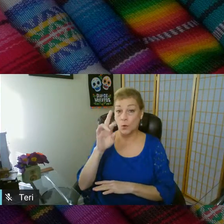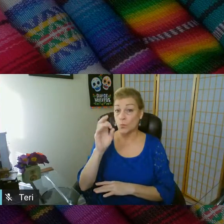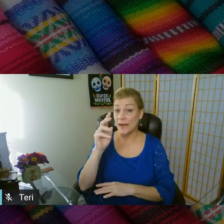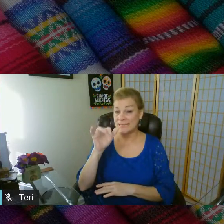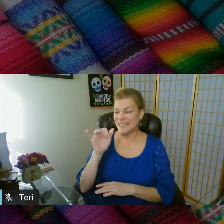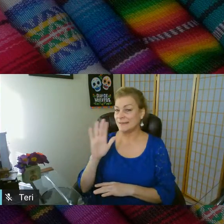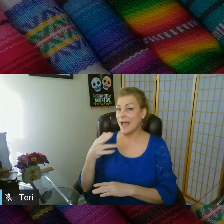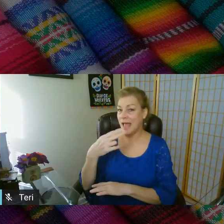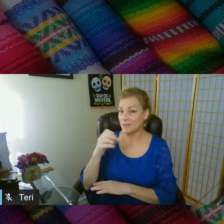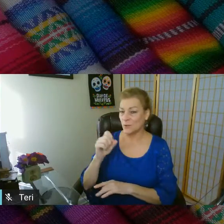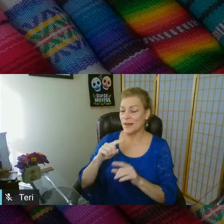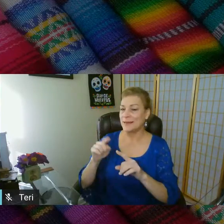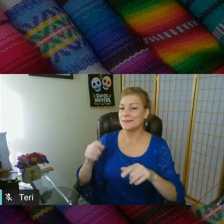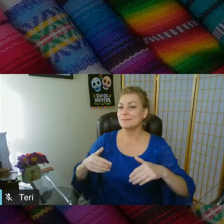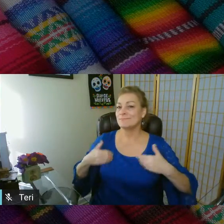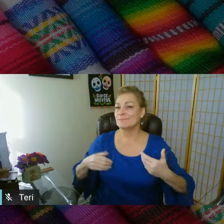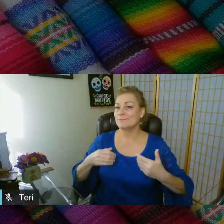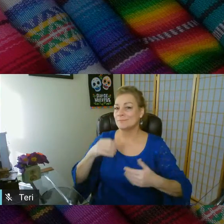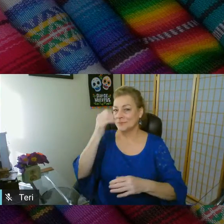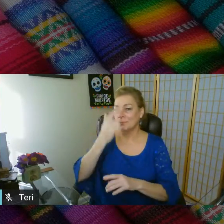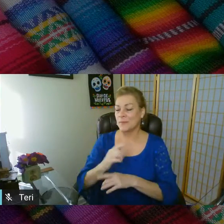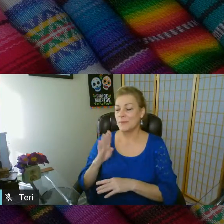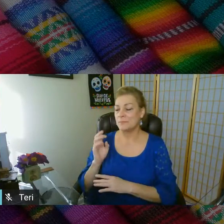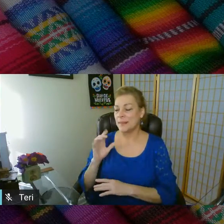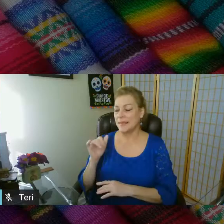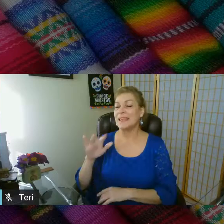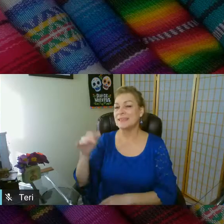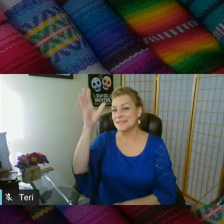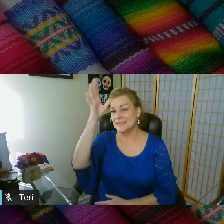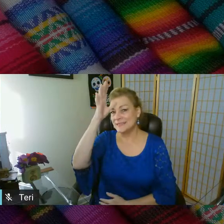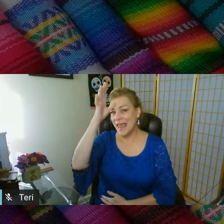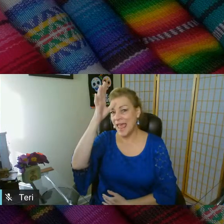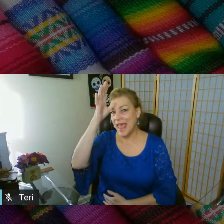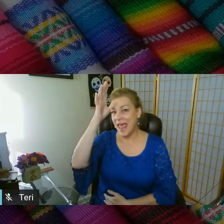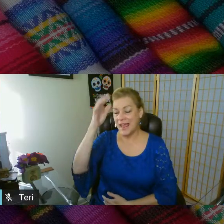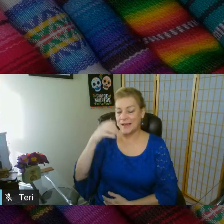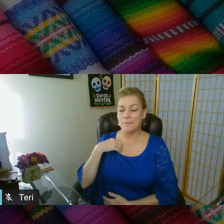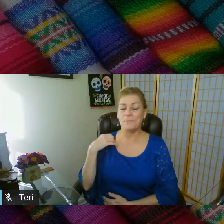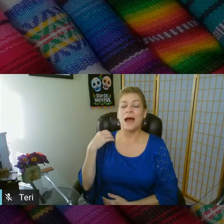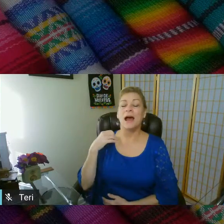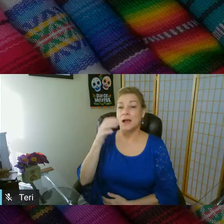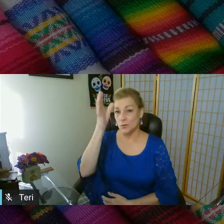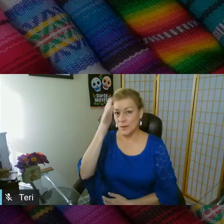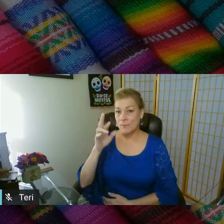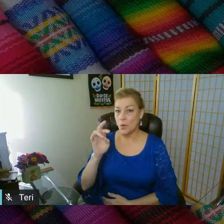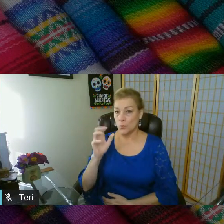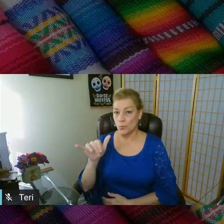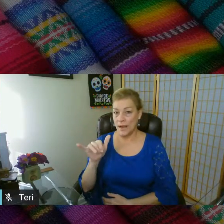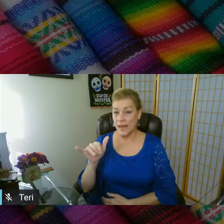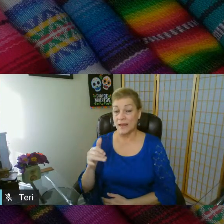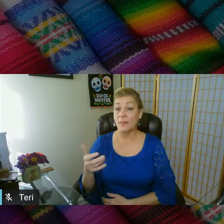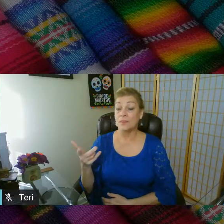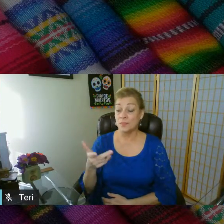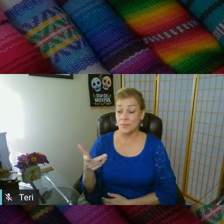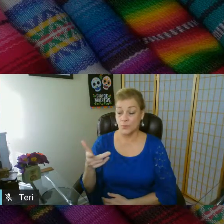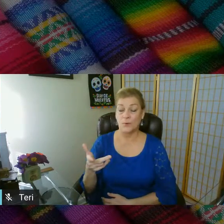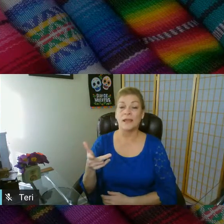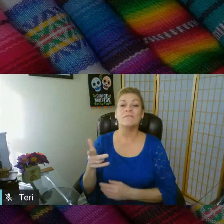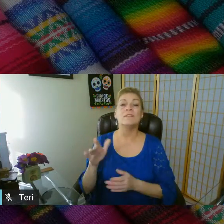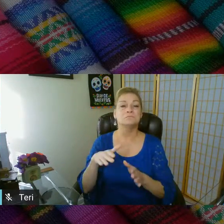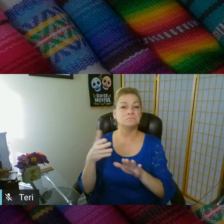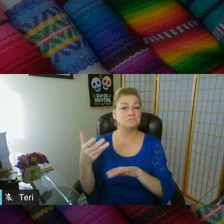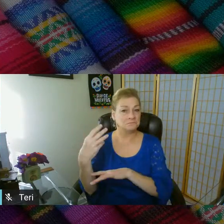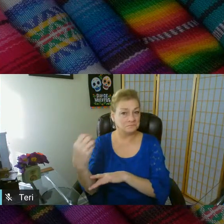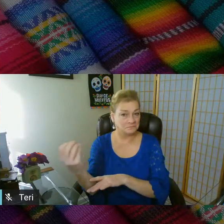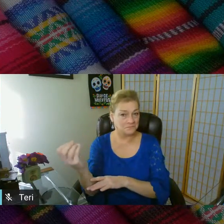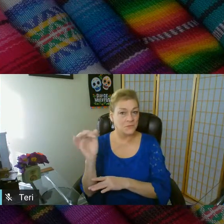and his little brother, Billy, and his dad, my Grandpa Ray. And so the 3 of them have crossed over to the other side. So I used a